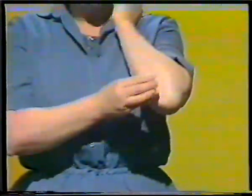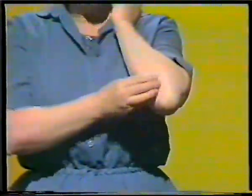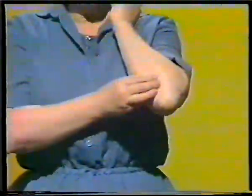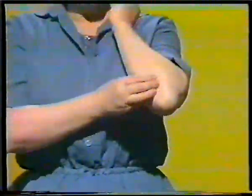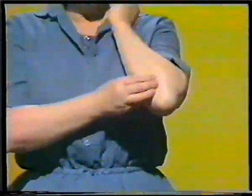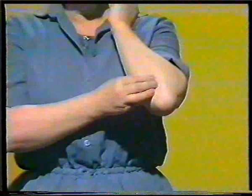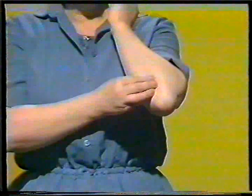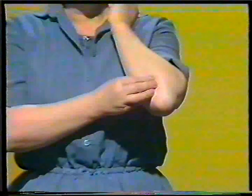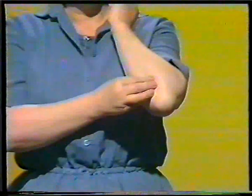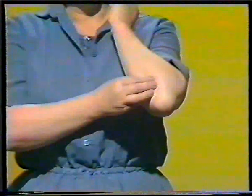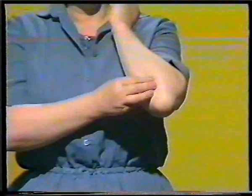biscuit,